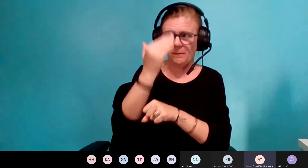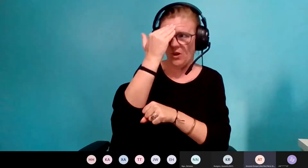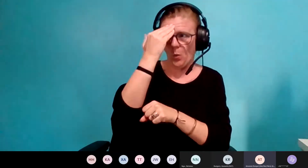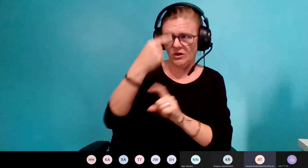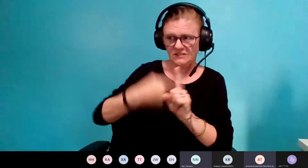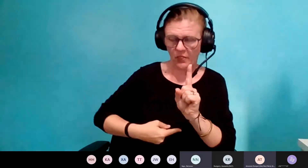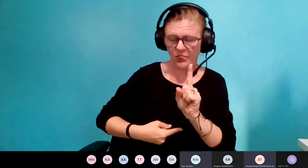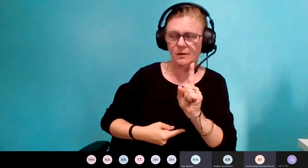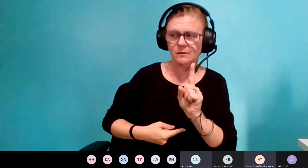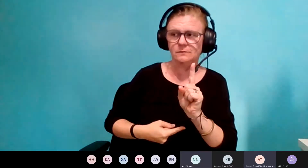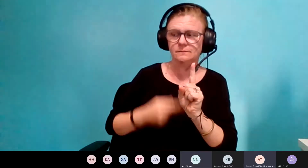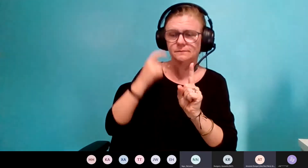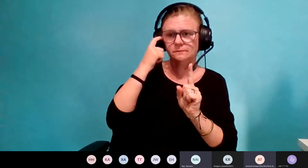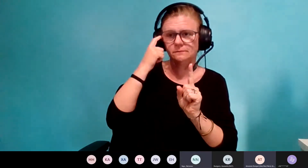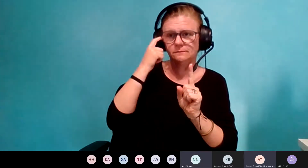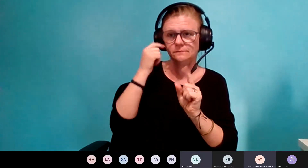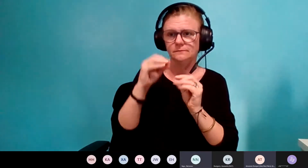Month.